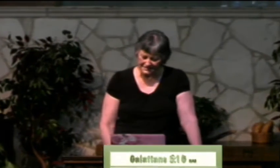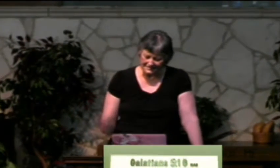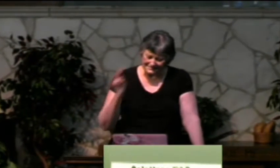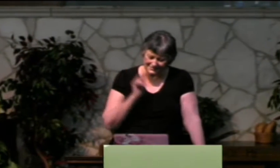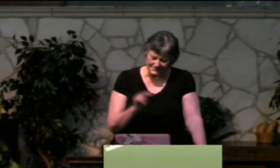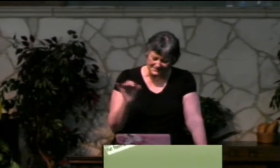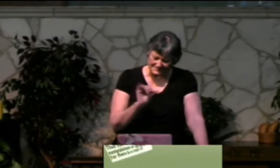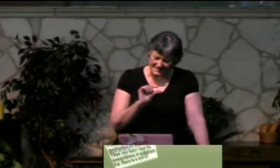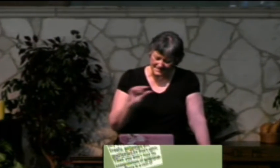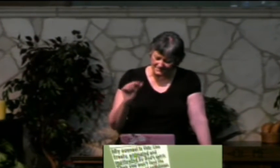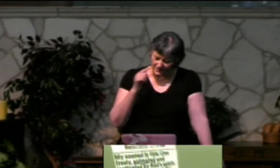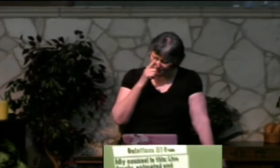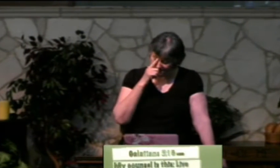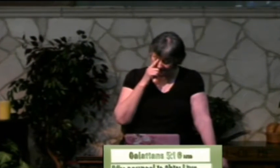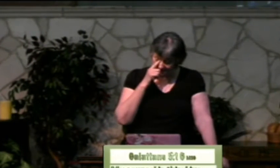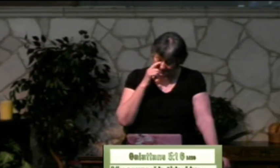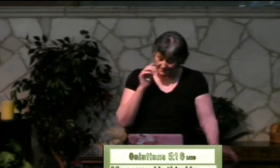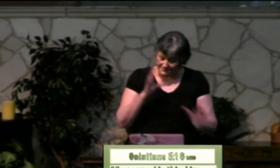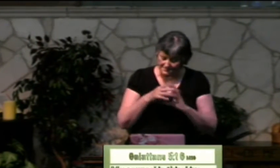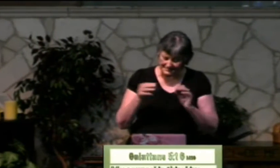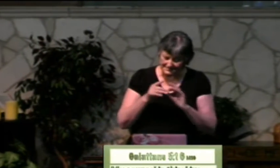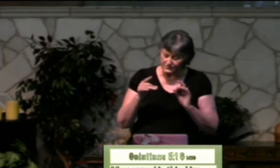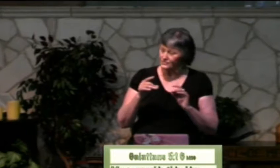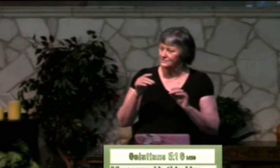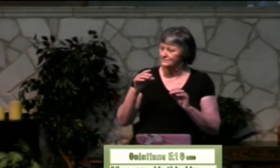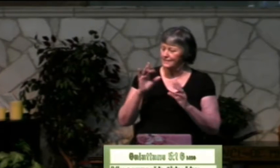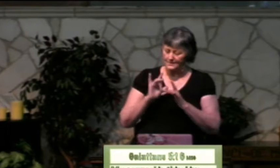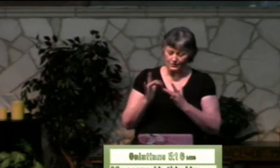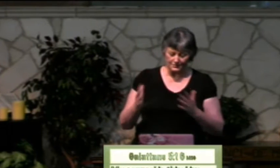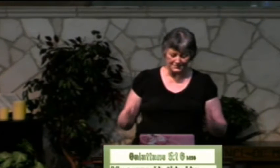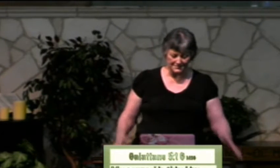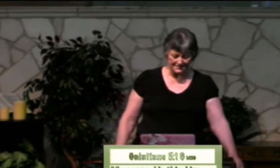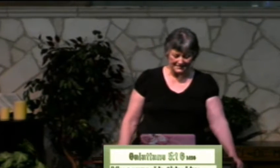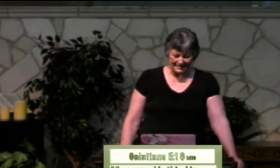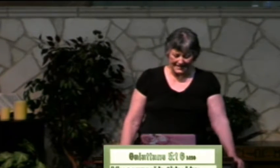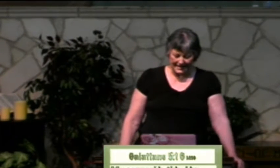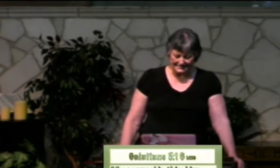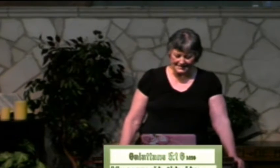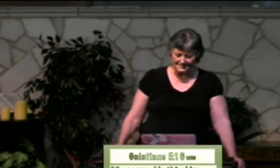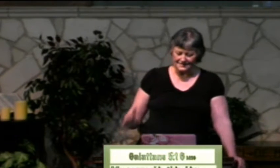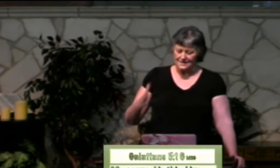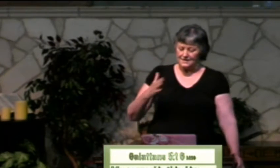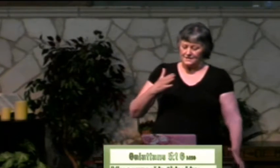Let's look at this same verse in the Message Bible. It says,